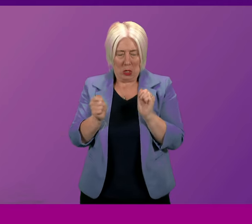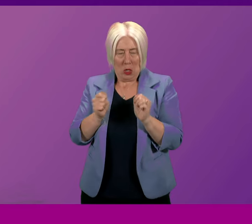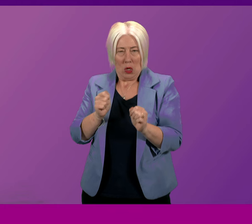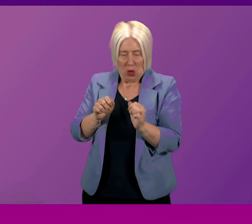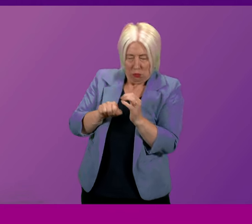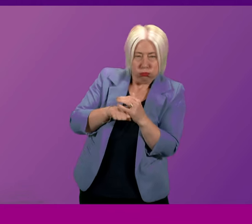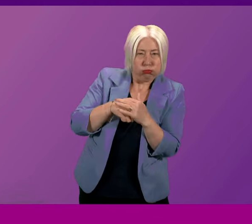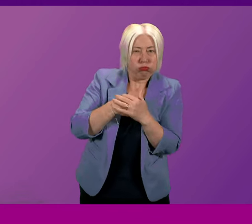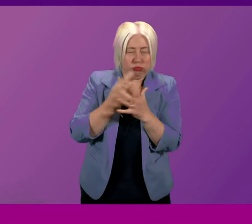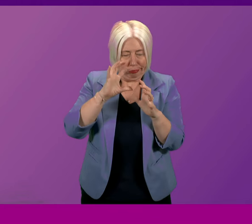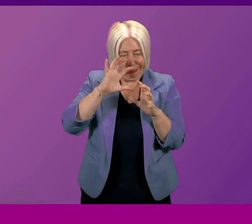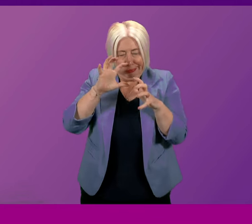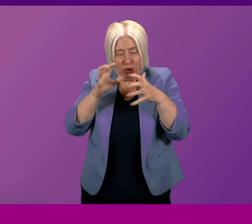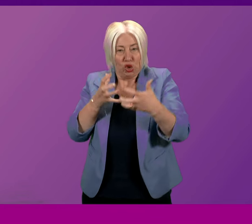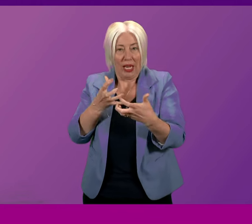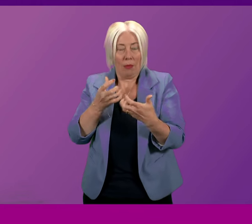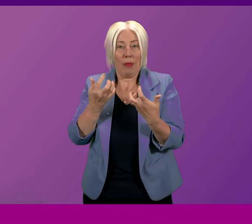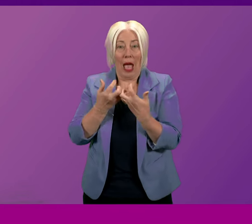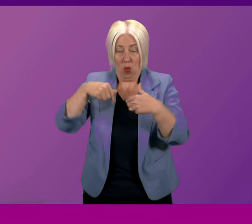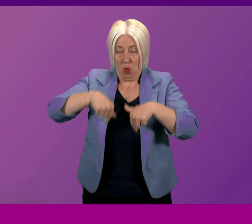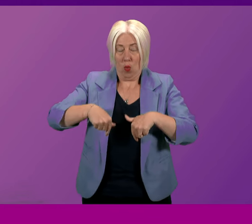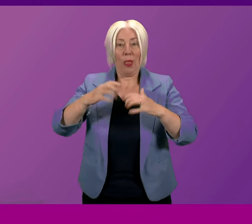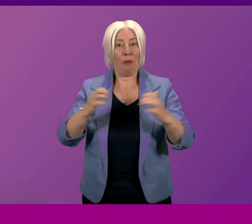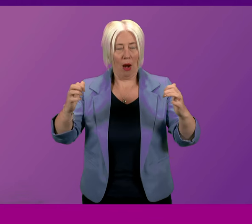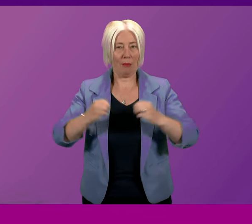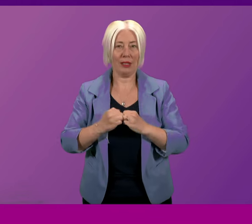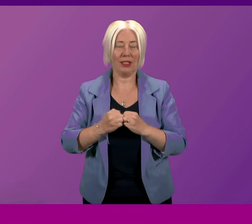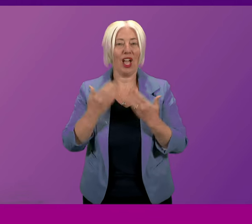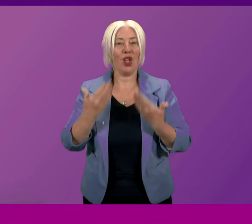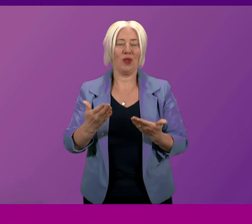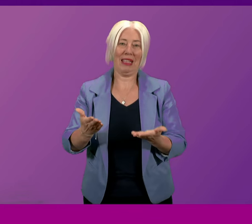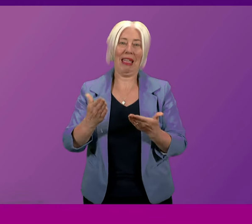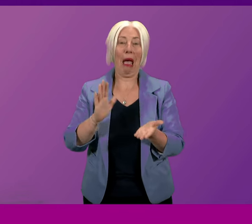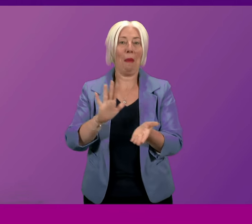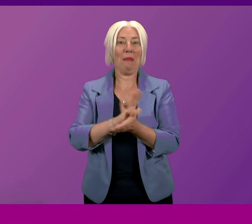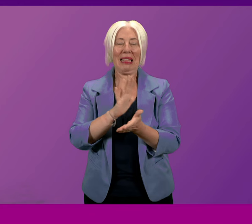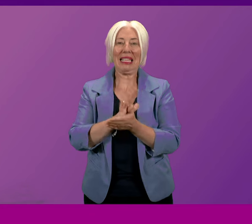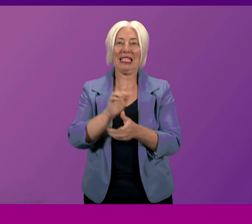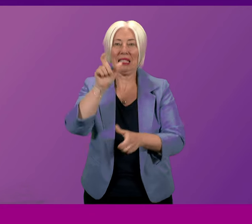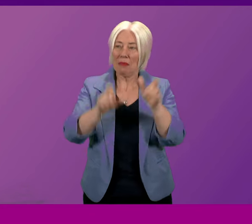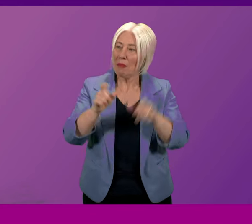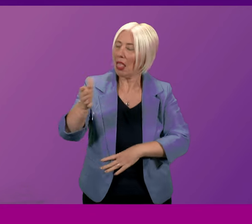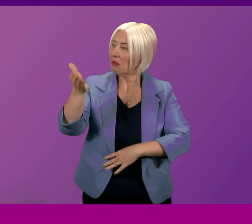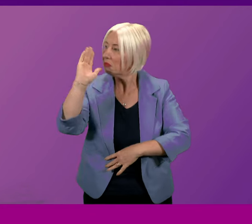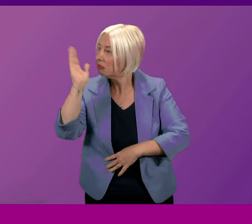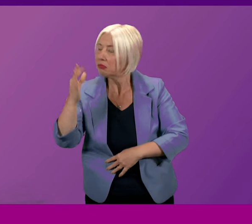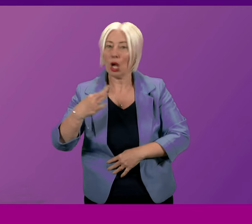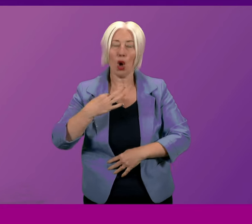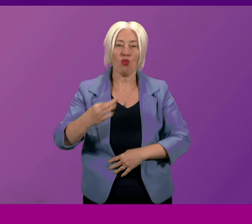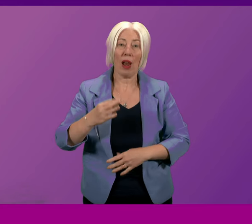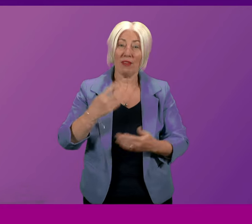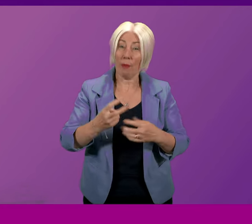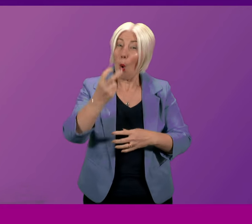that shape our parliamentary week. And today, I'm pleased to welcome speakers and representatives from some very